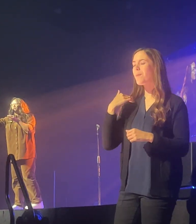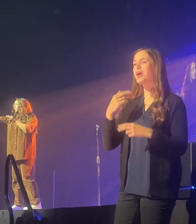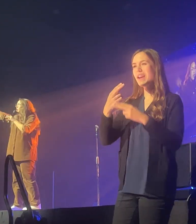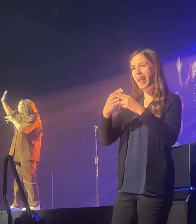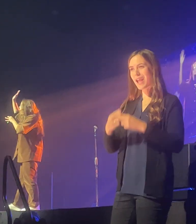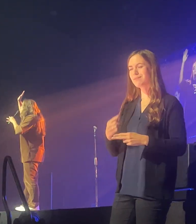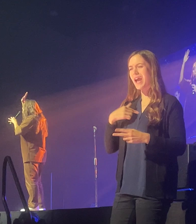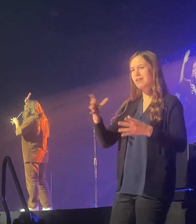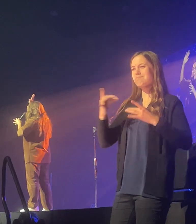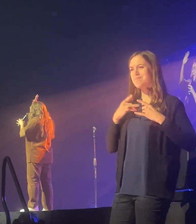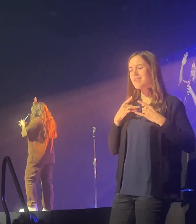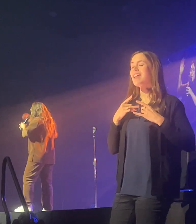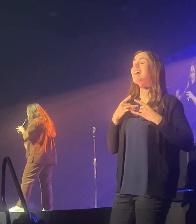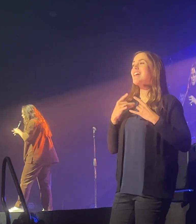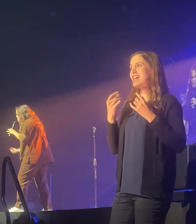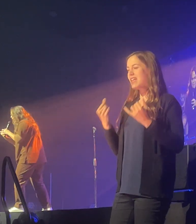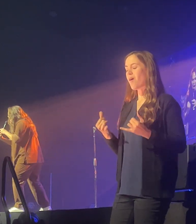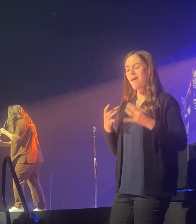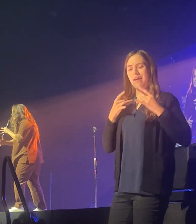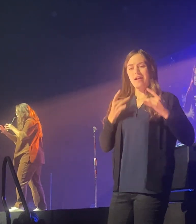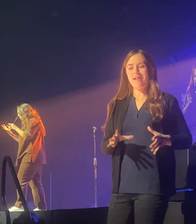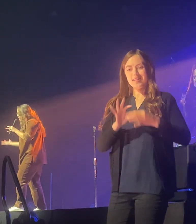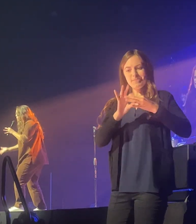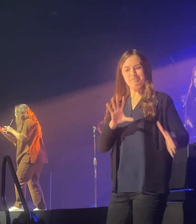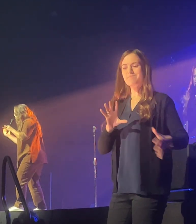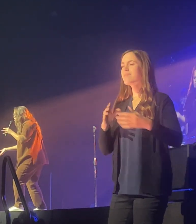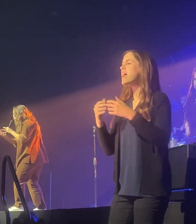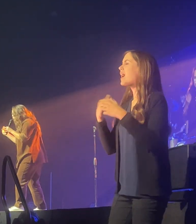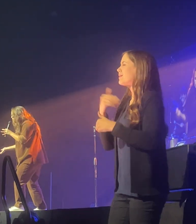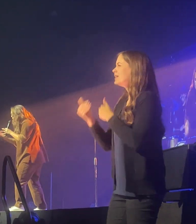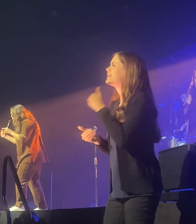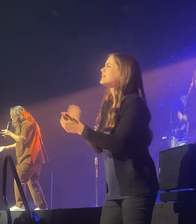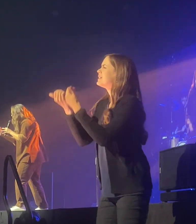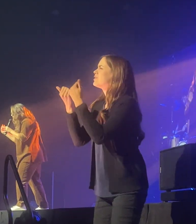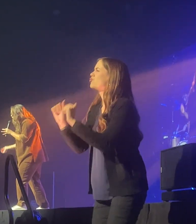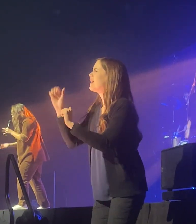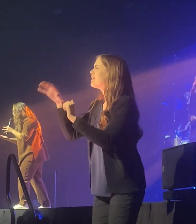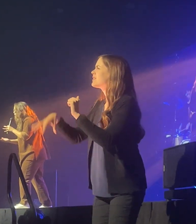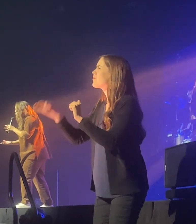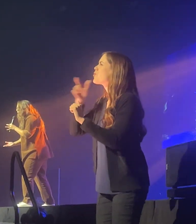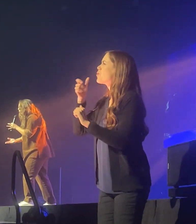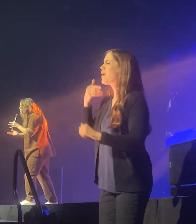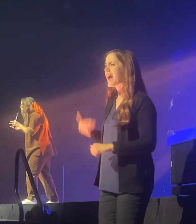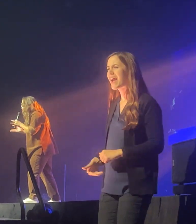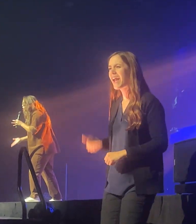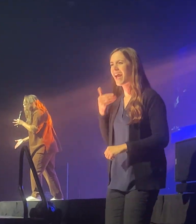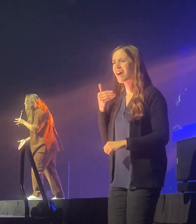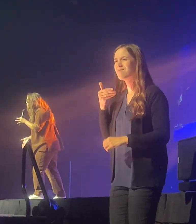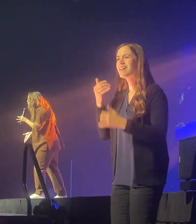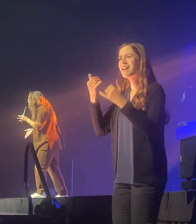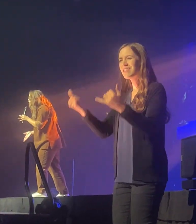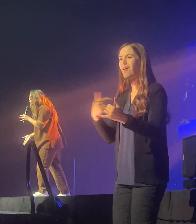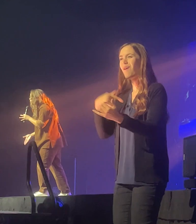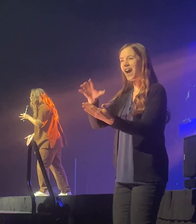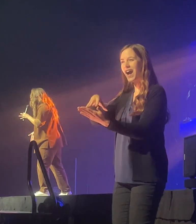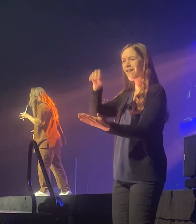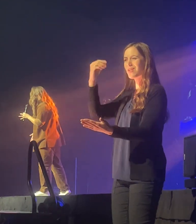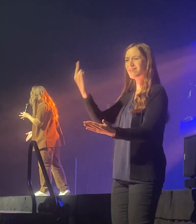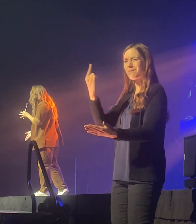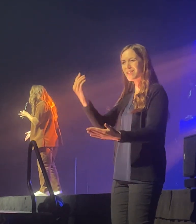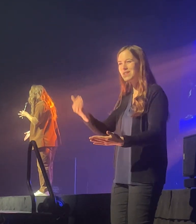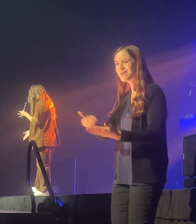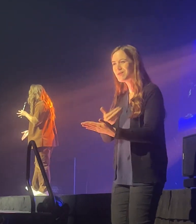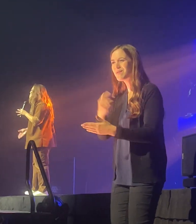to discover who I really am, in my battle to uncover the truths of Christ, I have learned something new